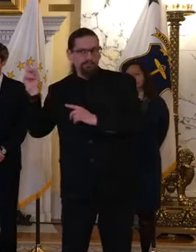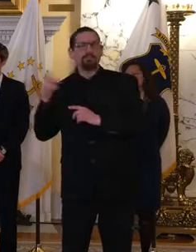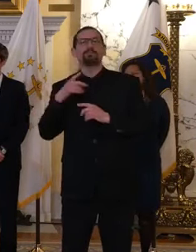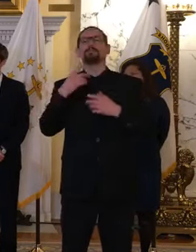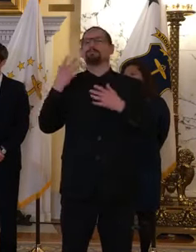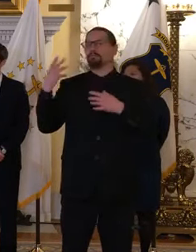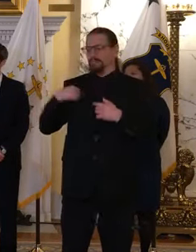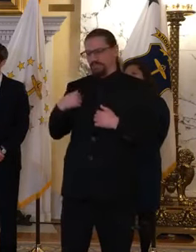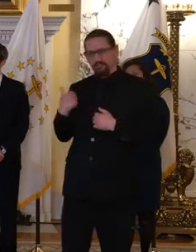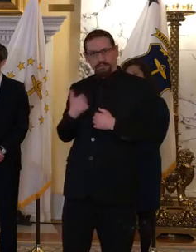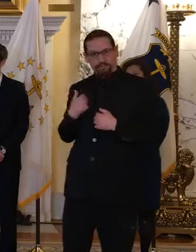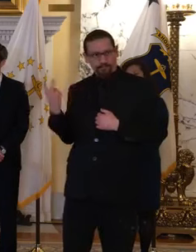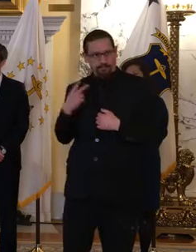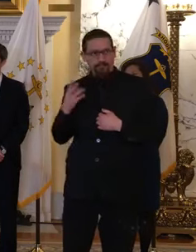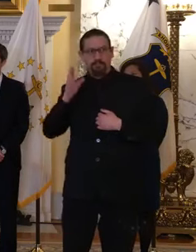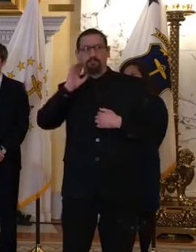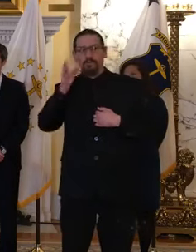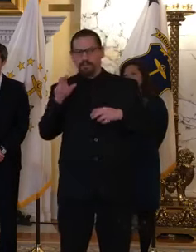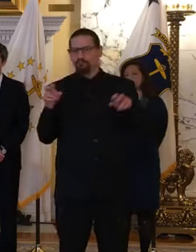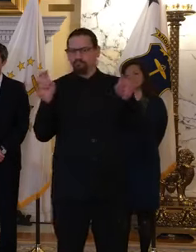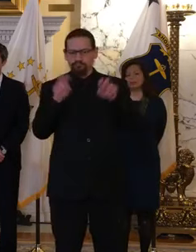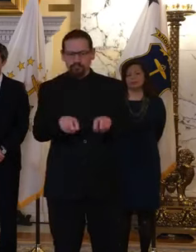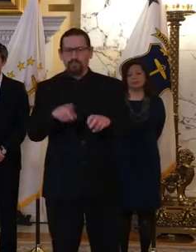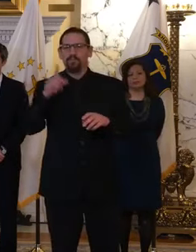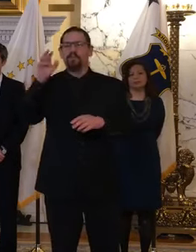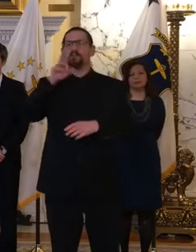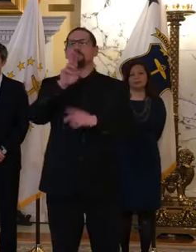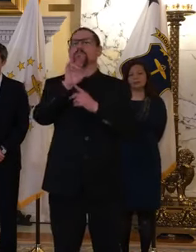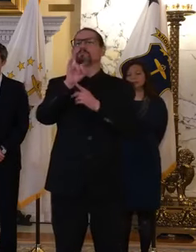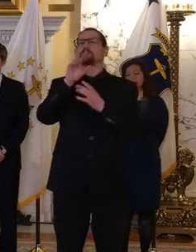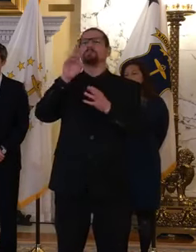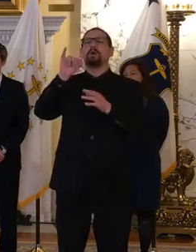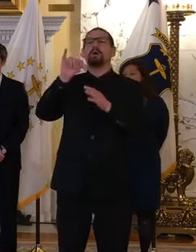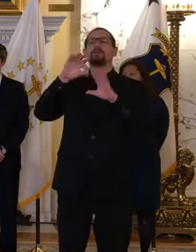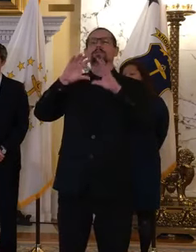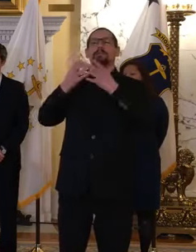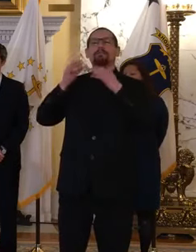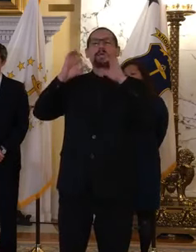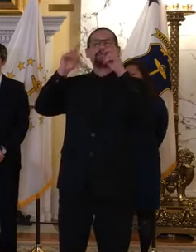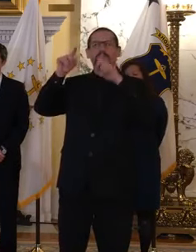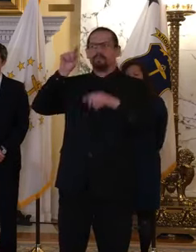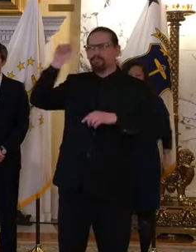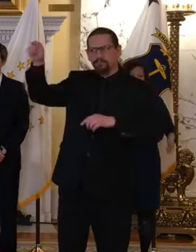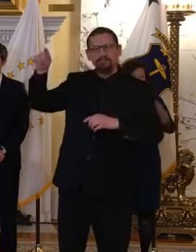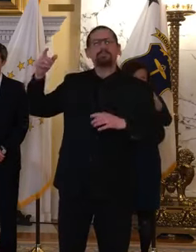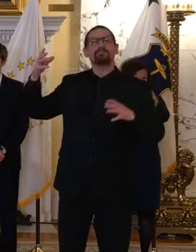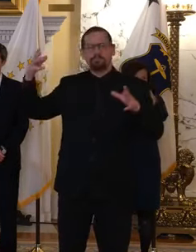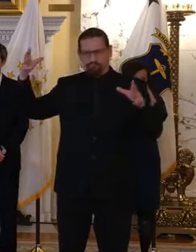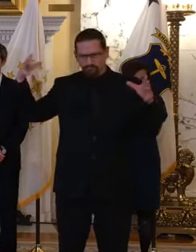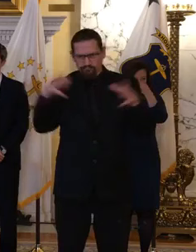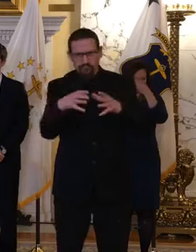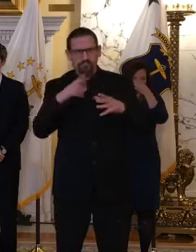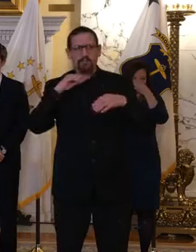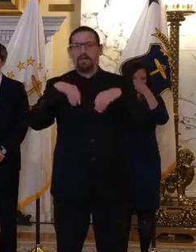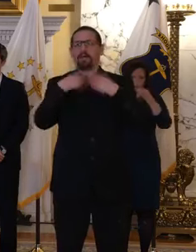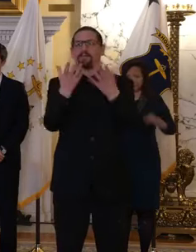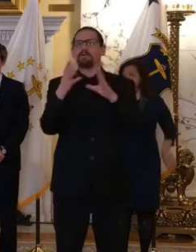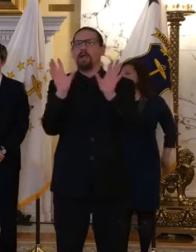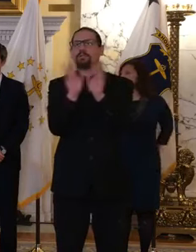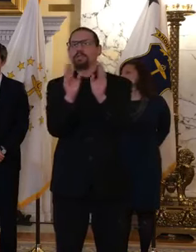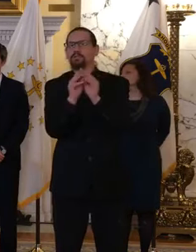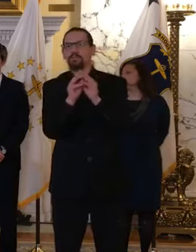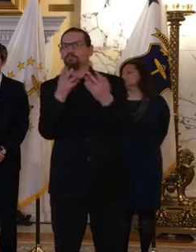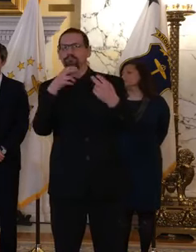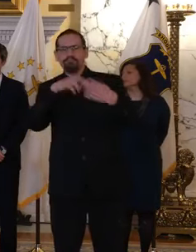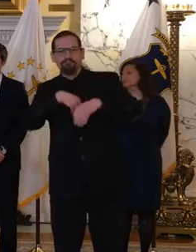Students can fill out a Google form to submit their questions, or you can leave us a voicemail with your questions. We are going to distribute this